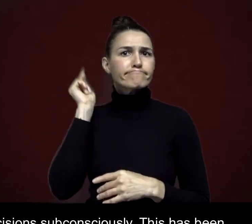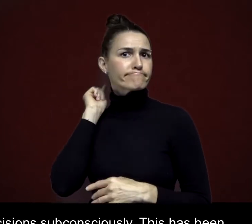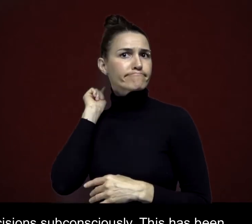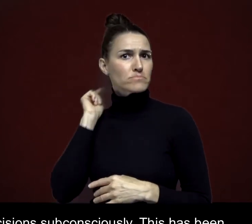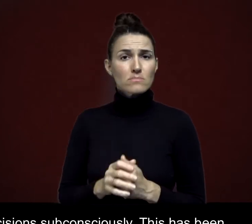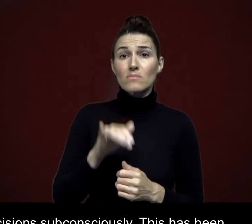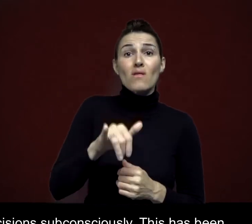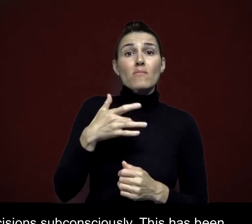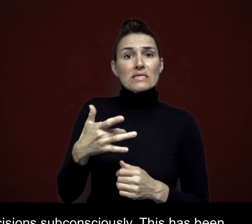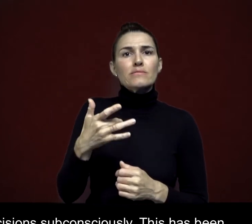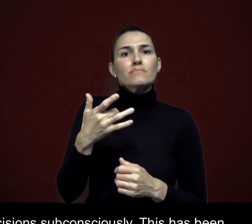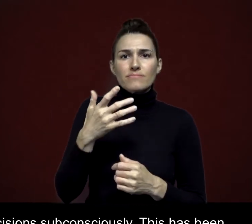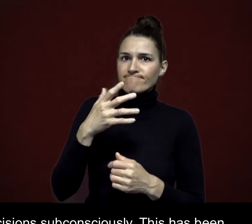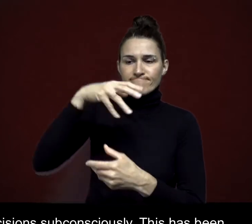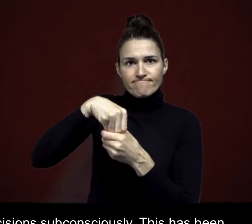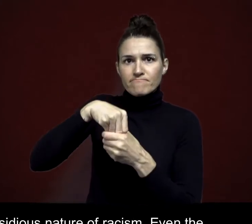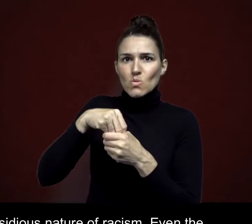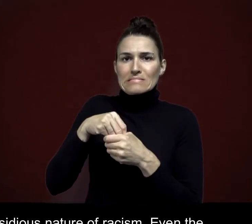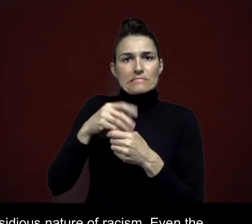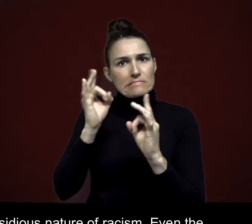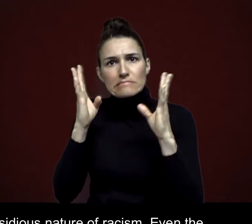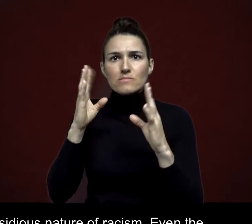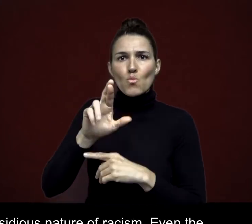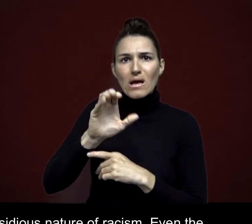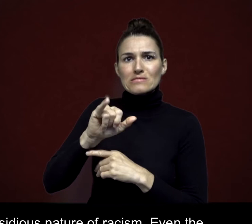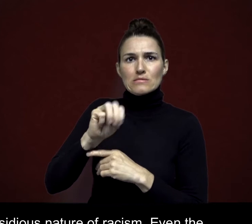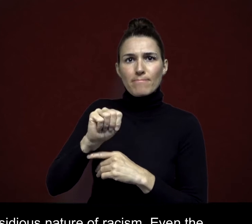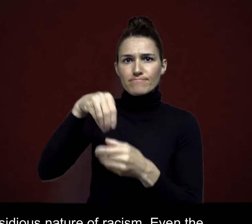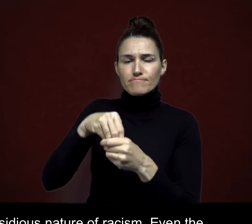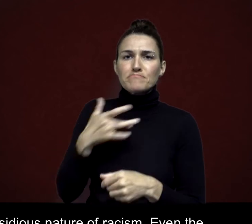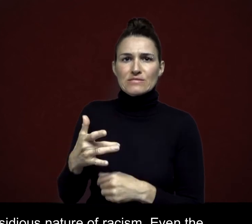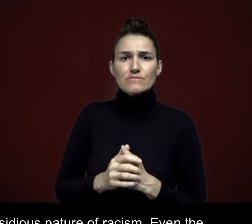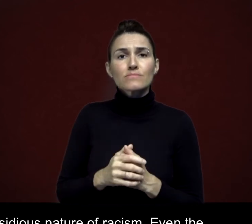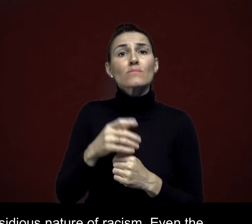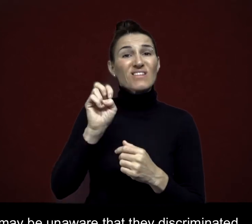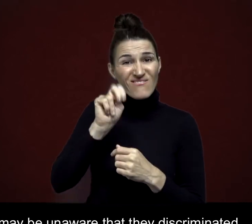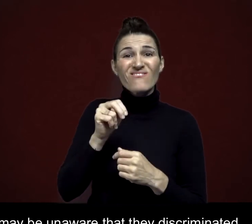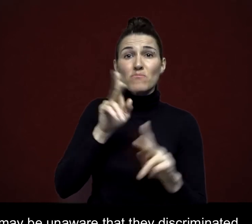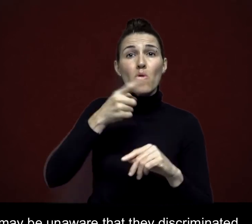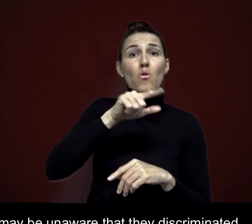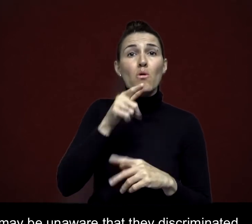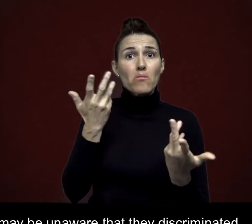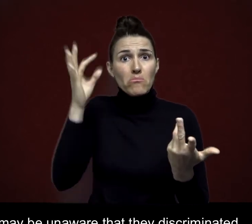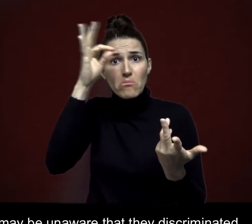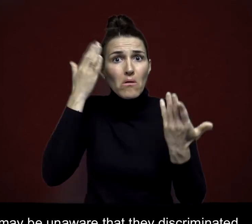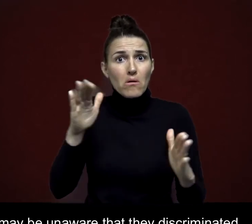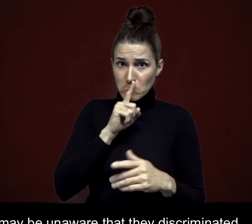decisions subconsciously. This has been called the insidious nature of racism. Even the respondent may be unaware that they discriminated against